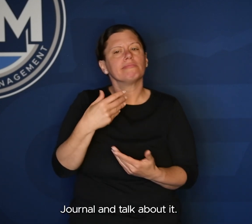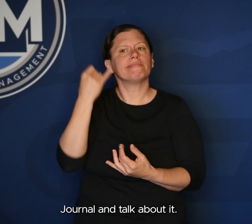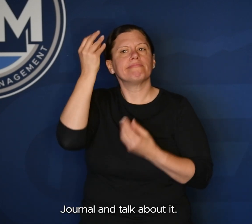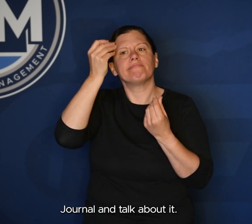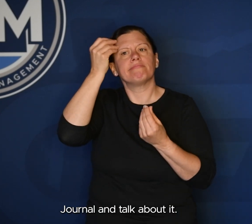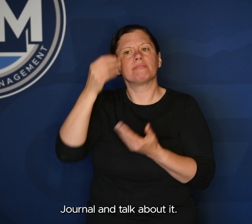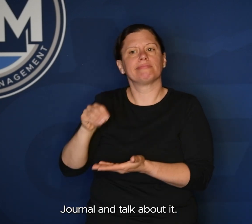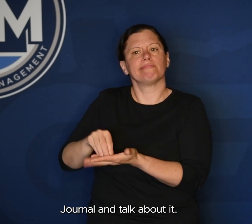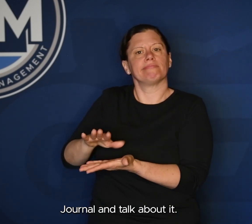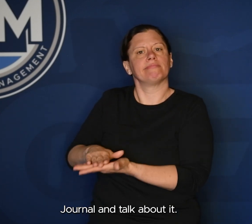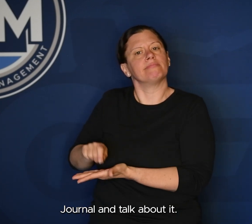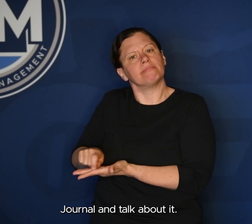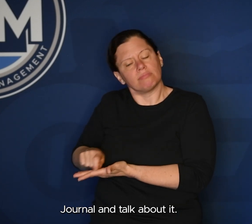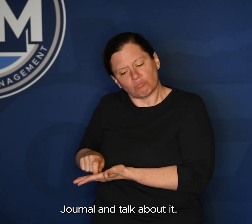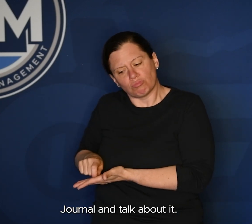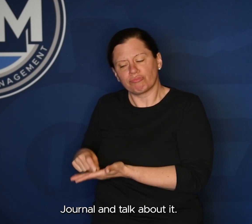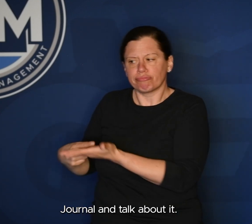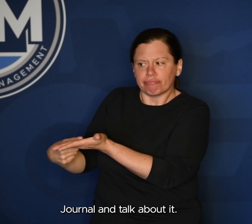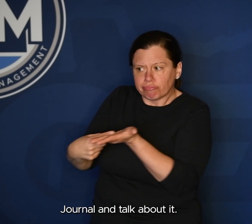Journal and talk about it.